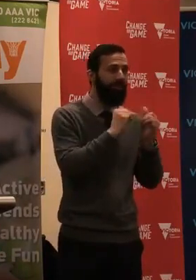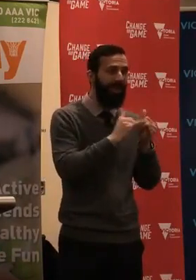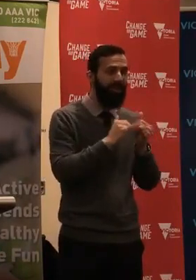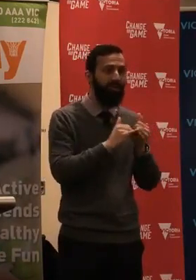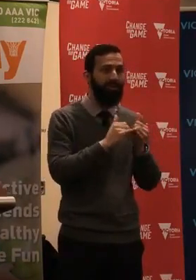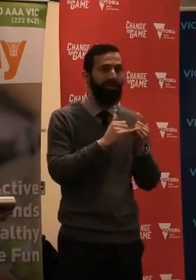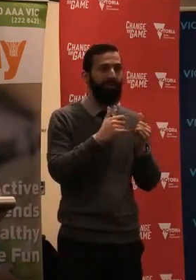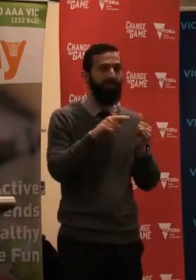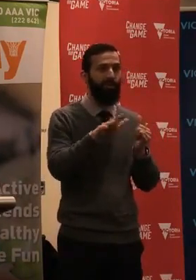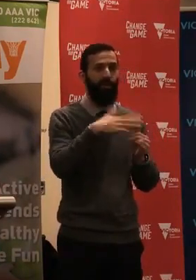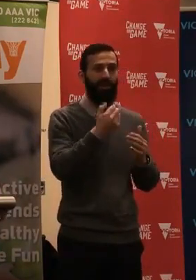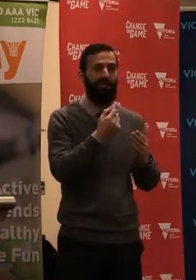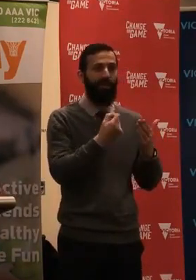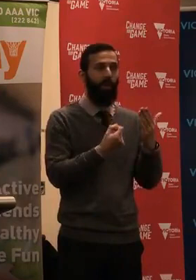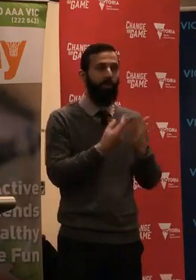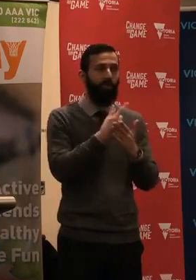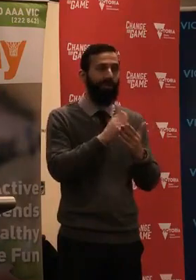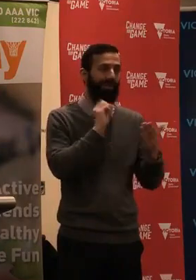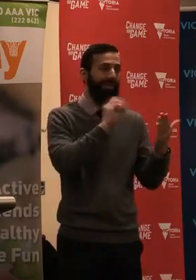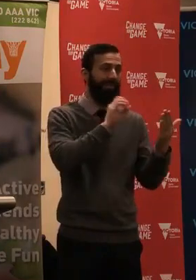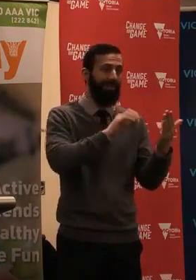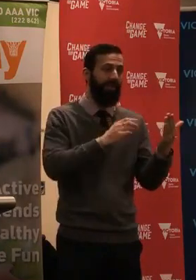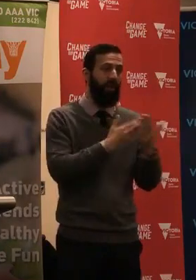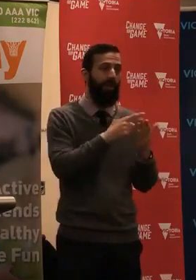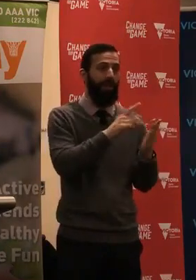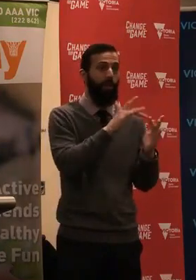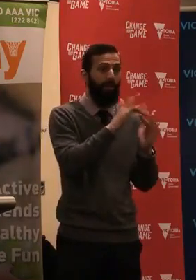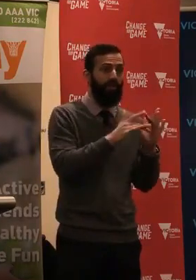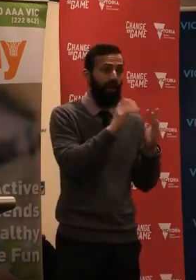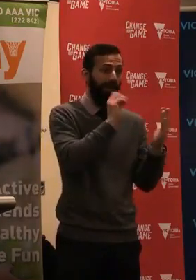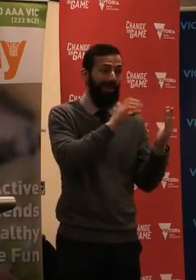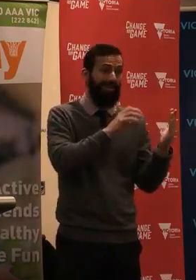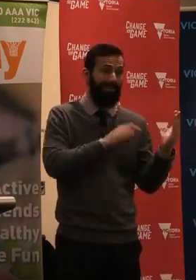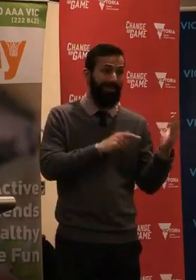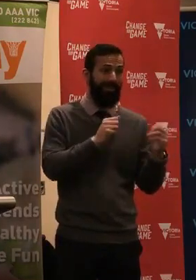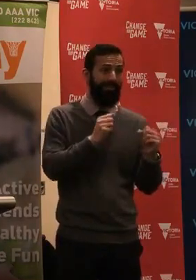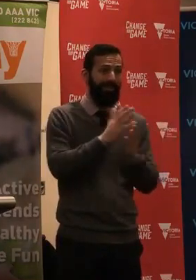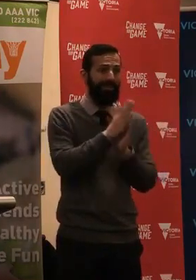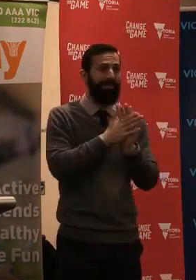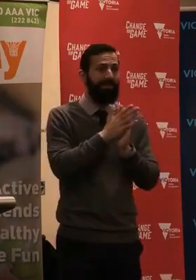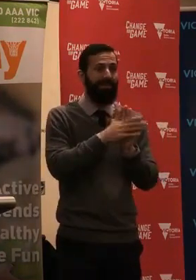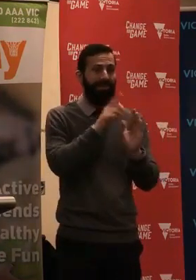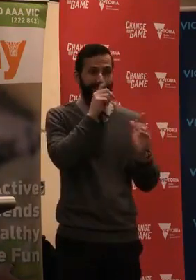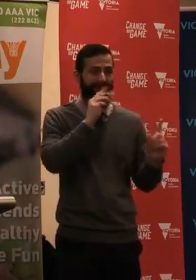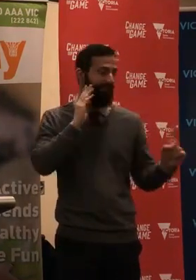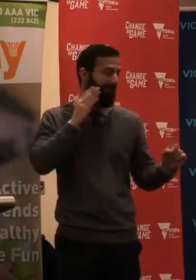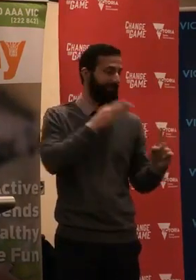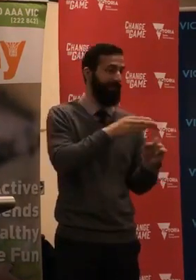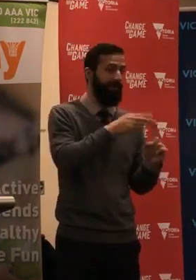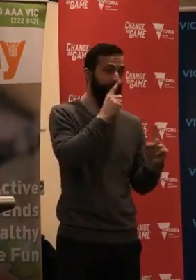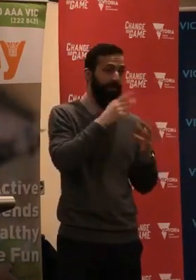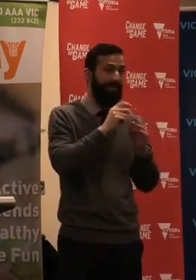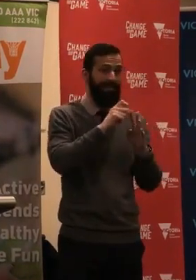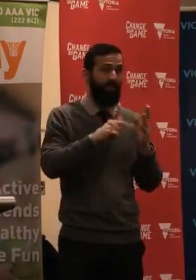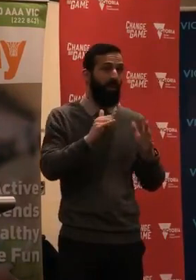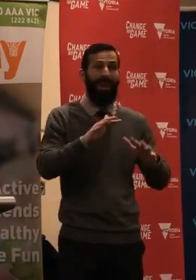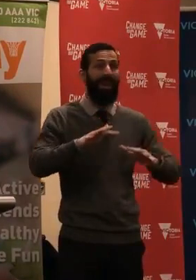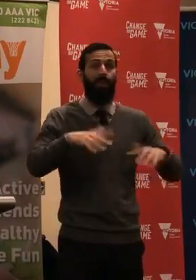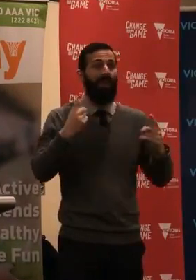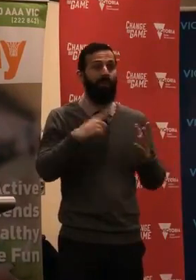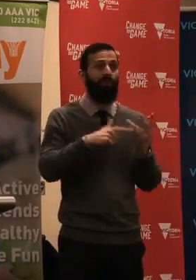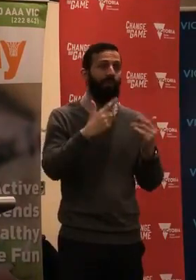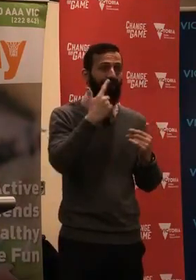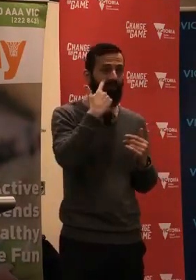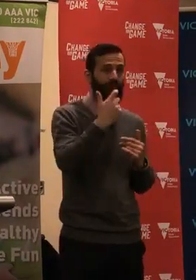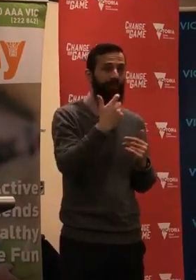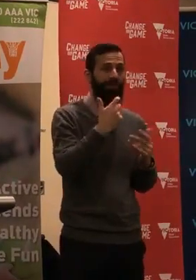are putting all the opportunities out there on that website to really make that the central point for our people with disability or anyone else to